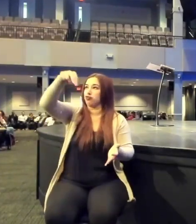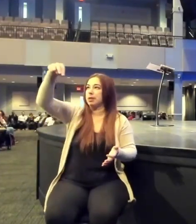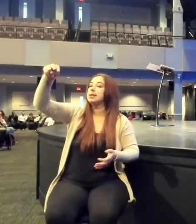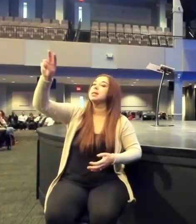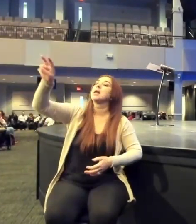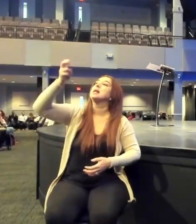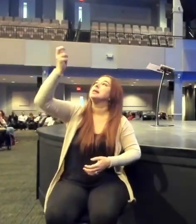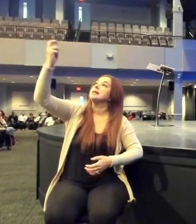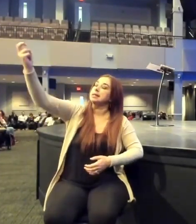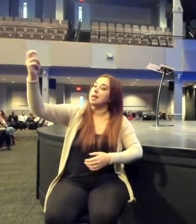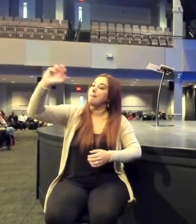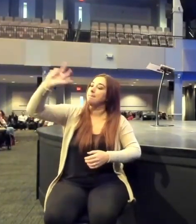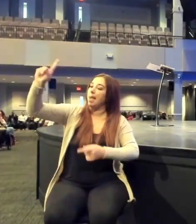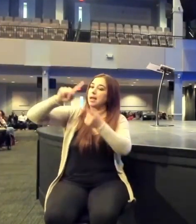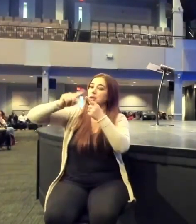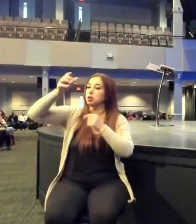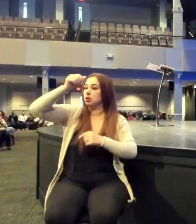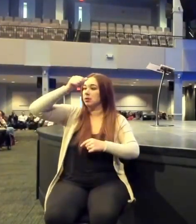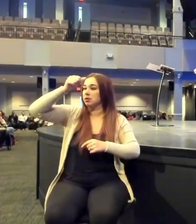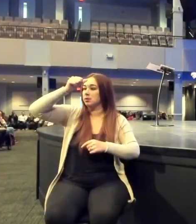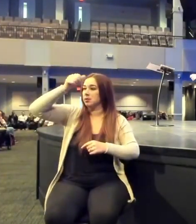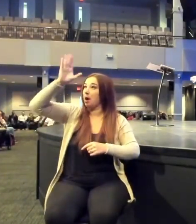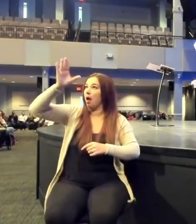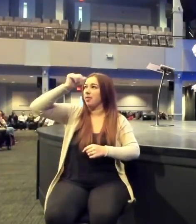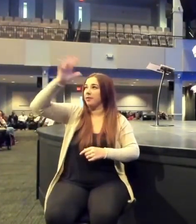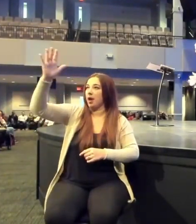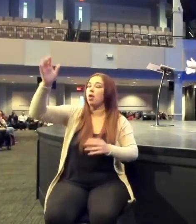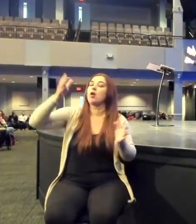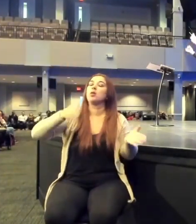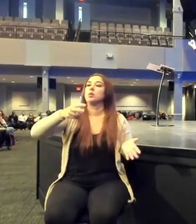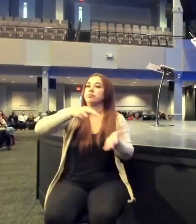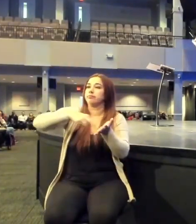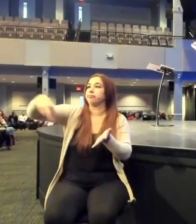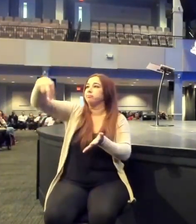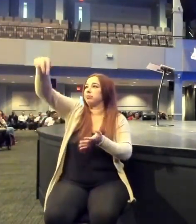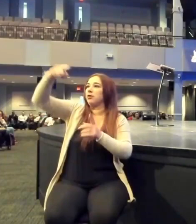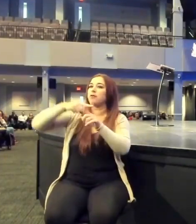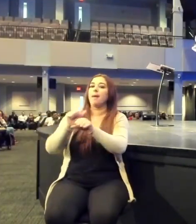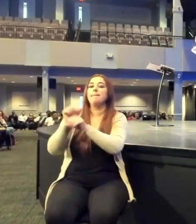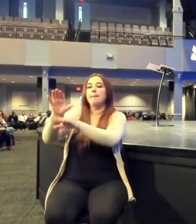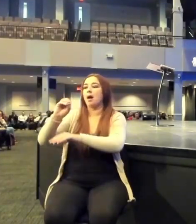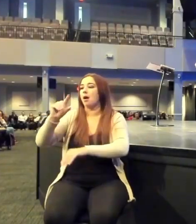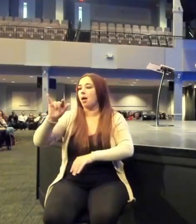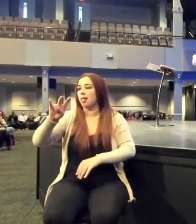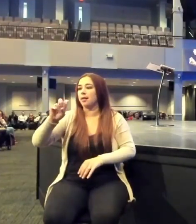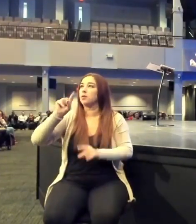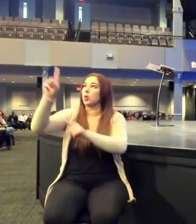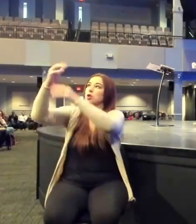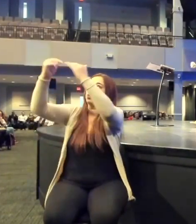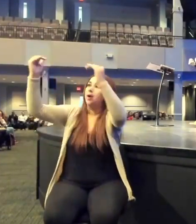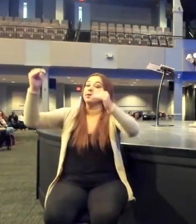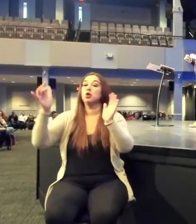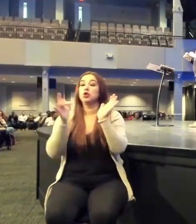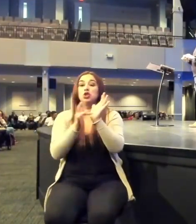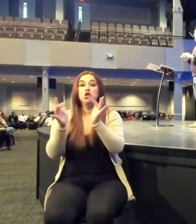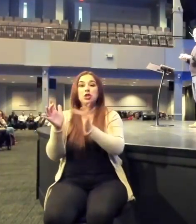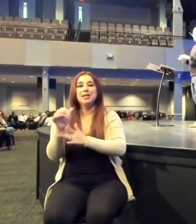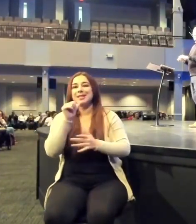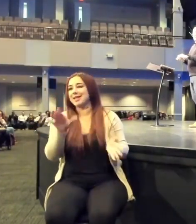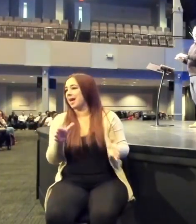and then he ascends back to God the Father. He was lifted up from the Mount of Olives and went back to heaven. Jesus